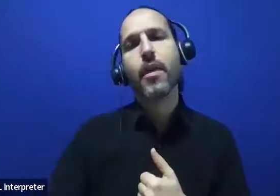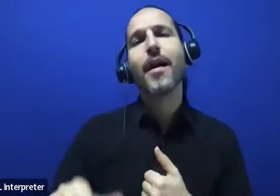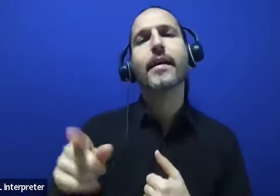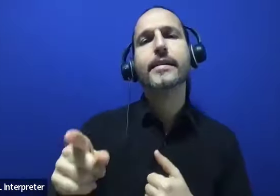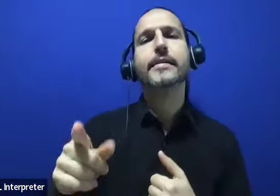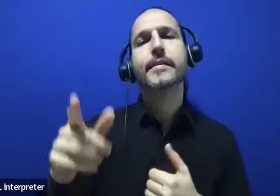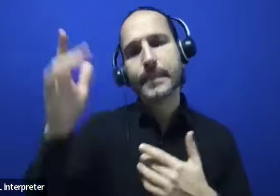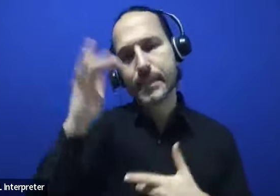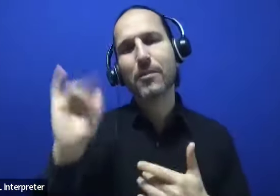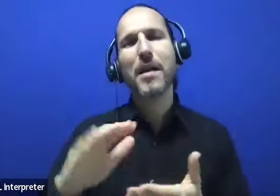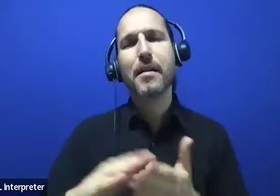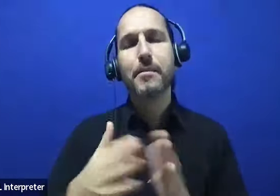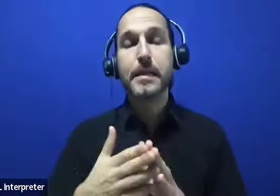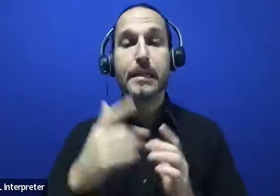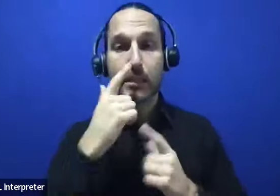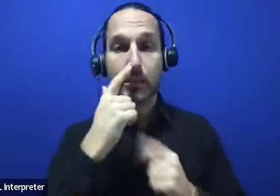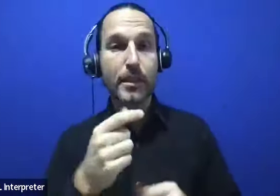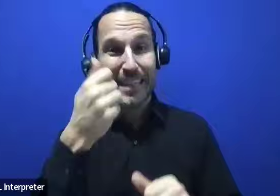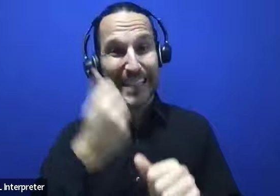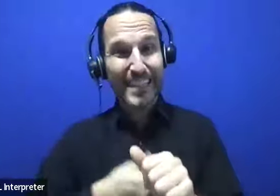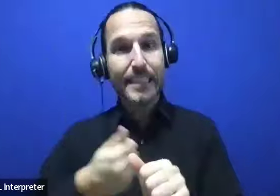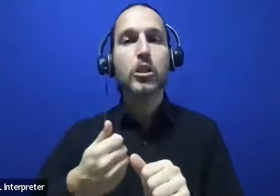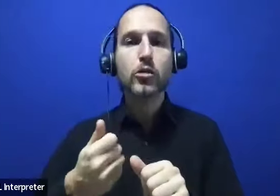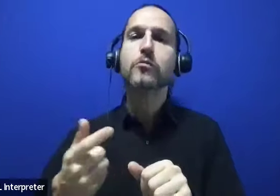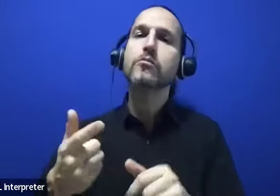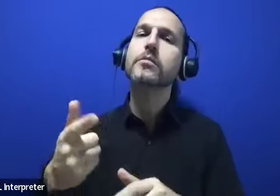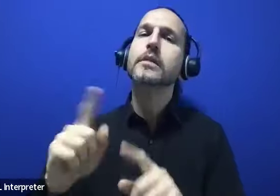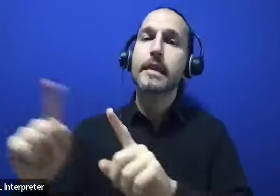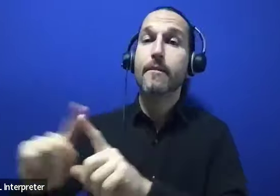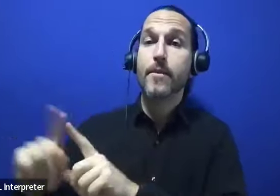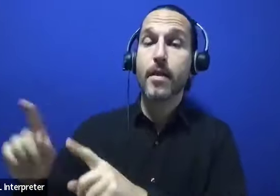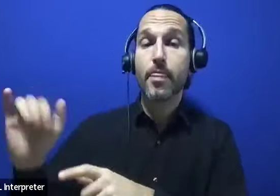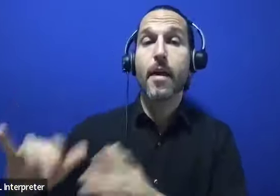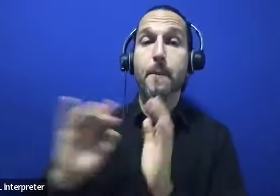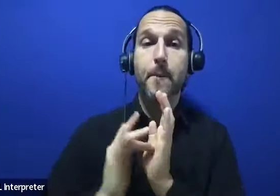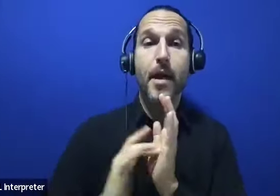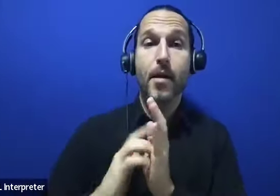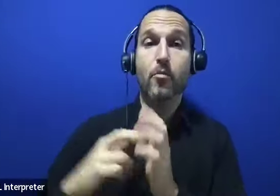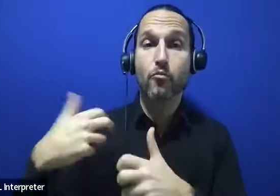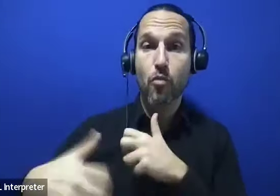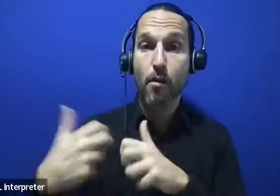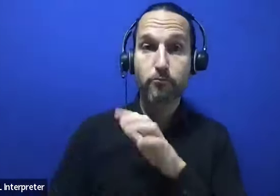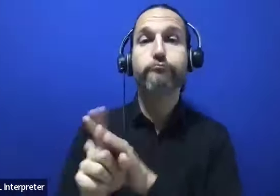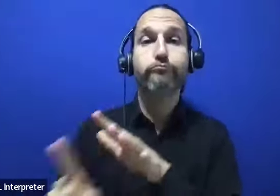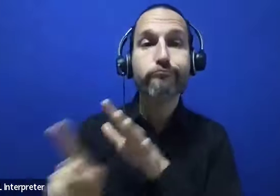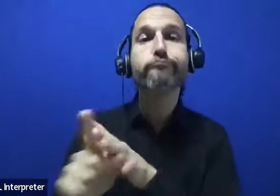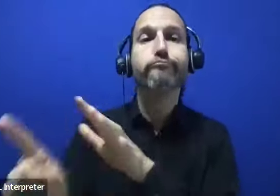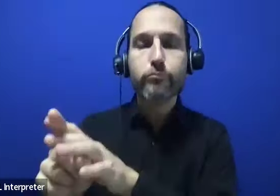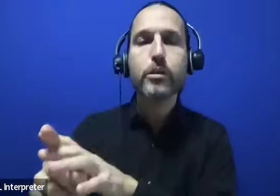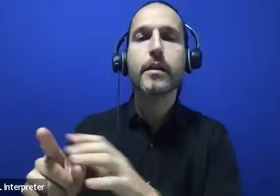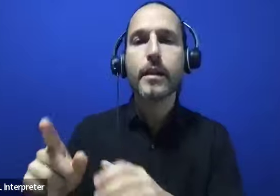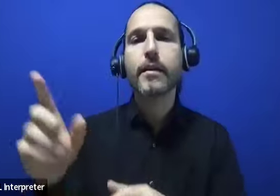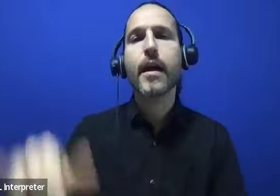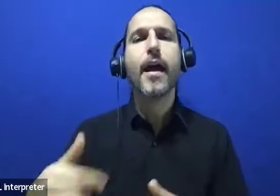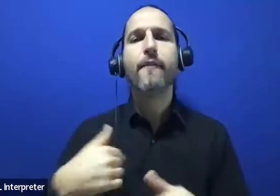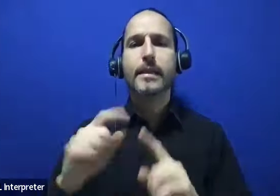very interesting. And each of the anomalies, medical problems that you might see with charge can vary in